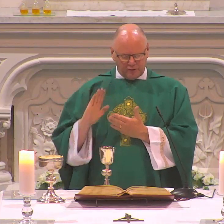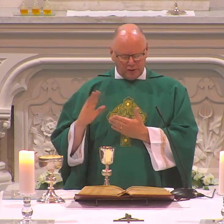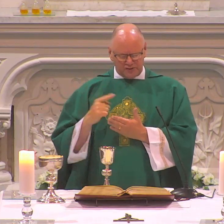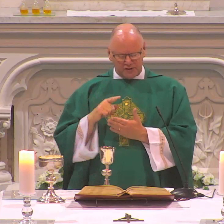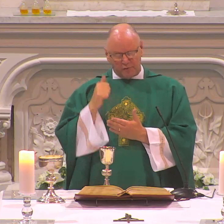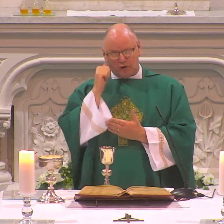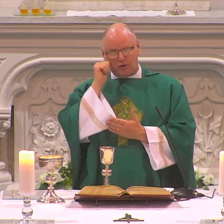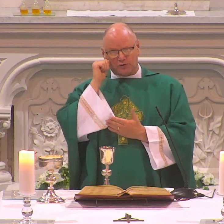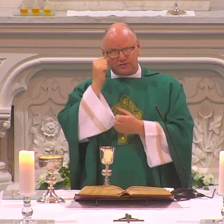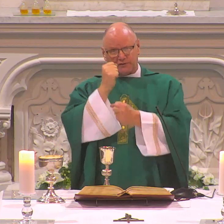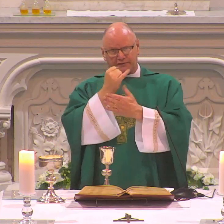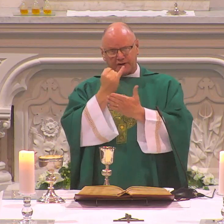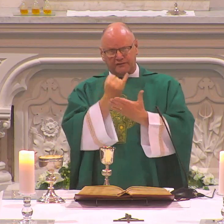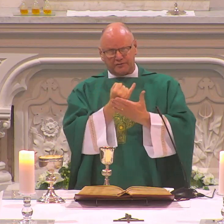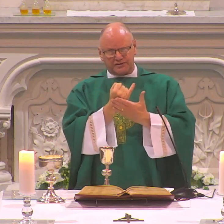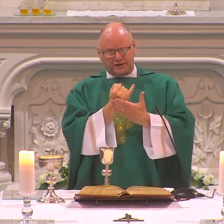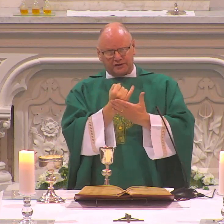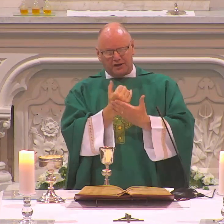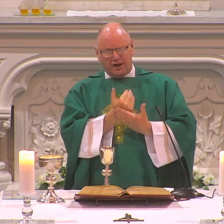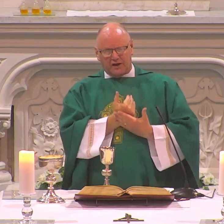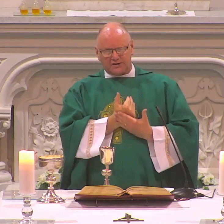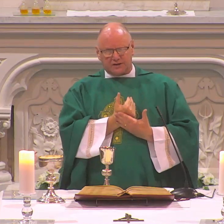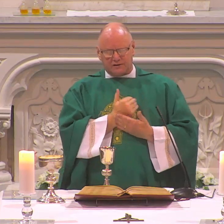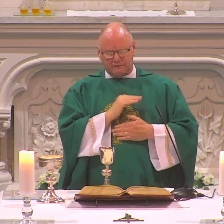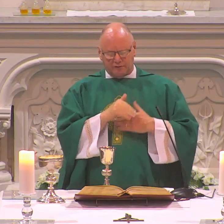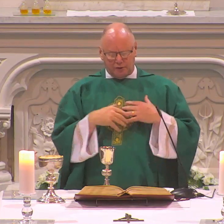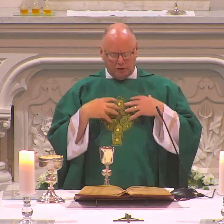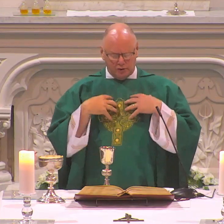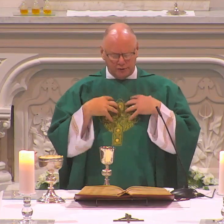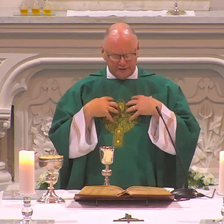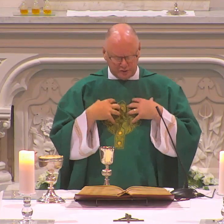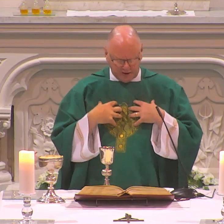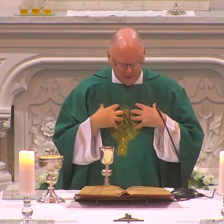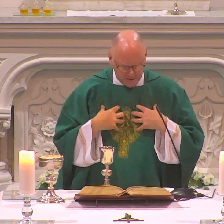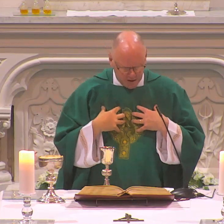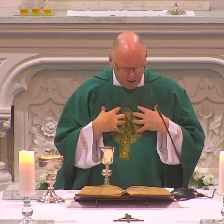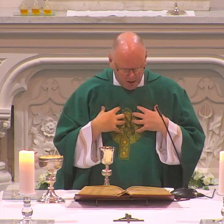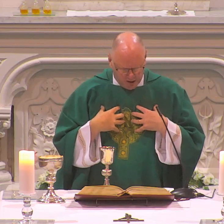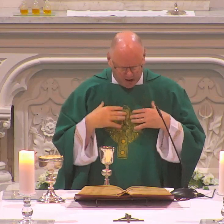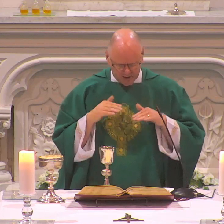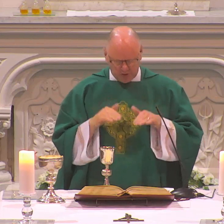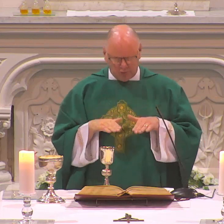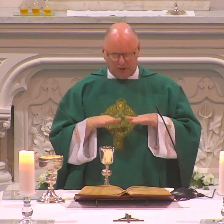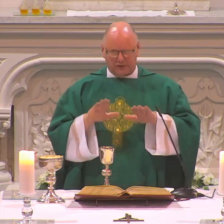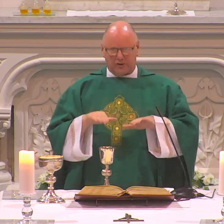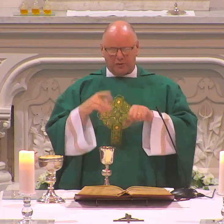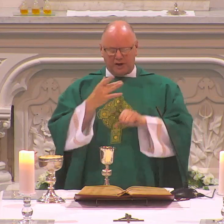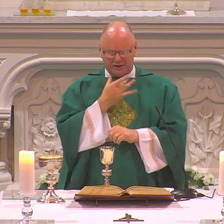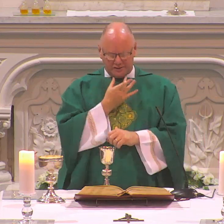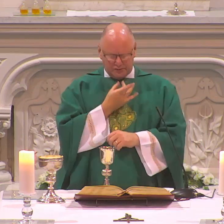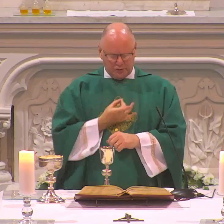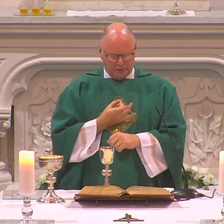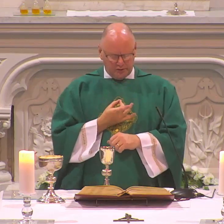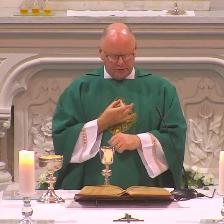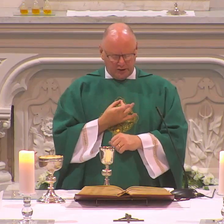of your mercy, we may always be free from sin and safe from all distress, as we wait the